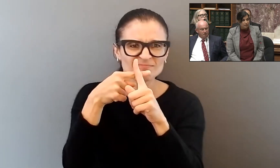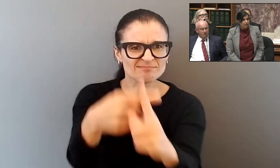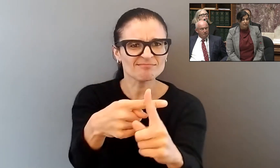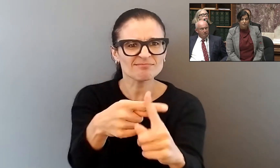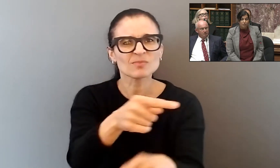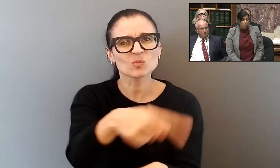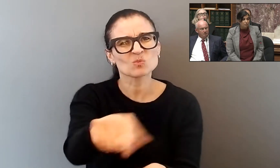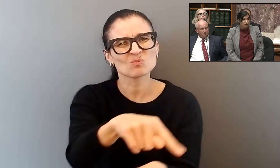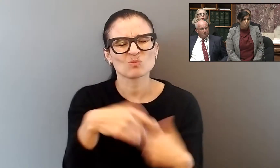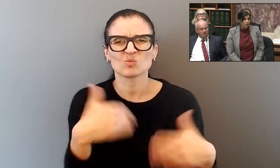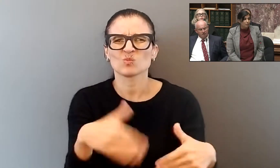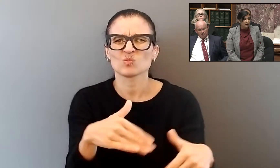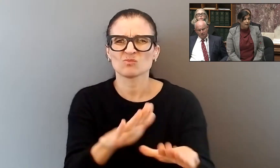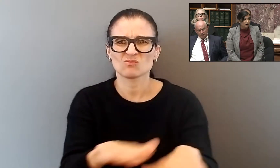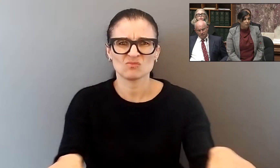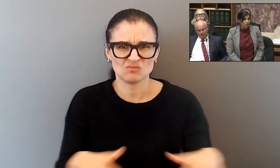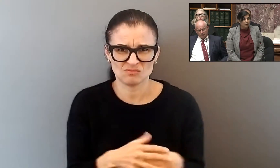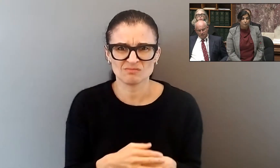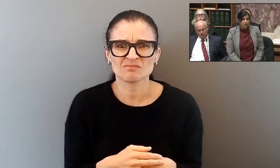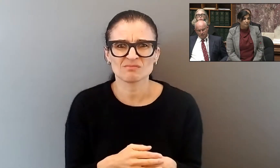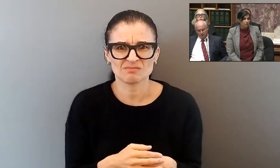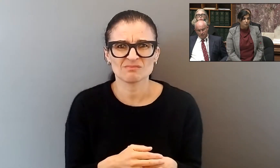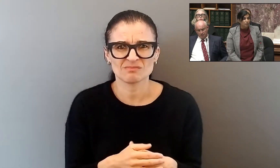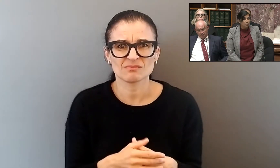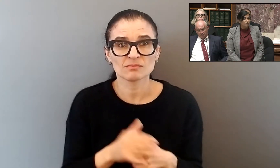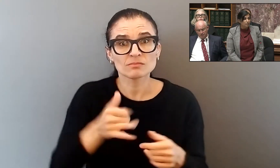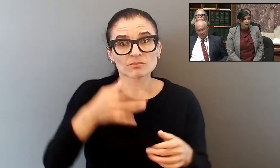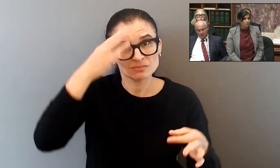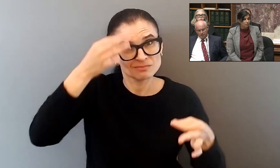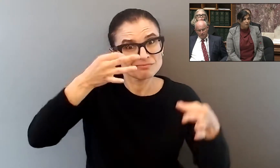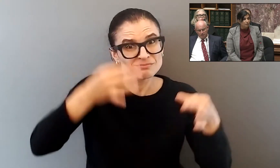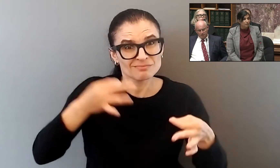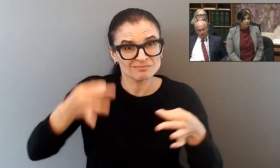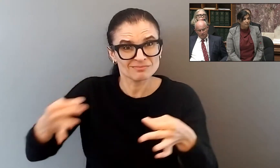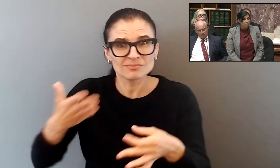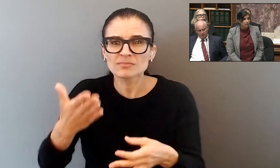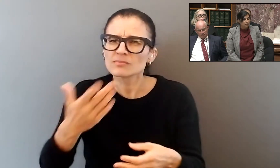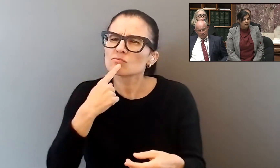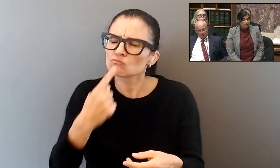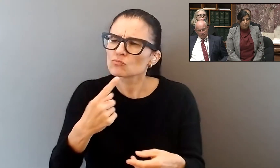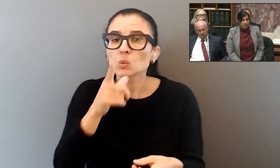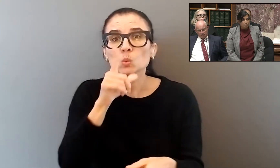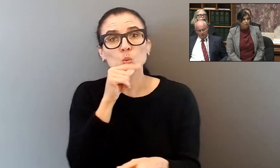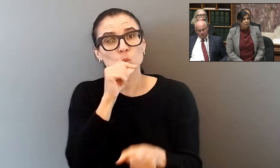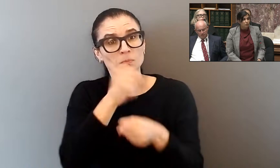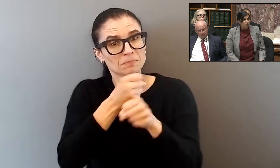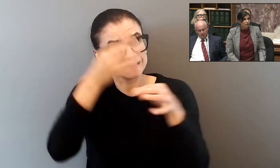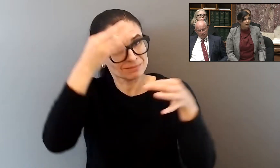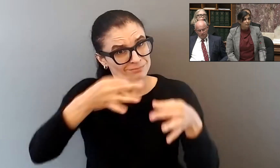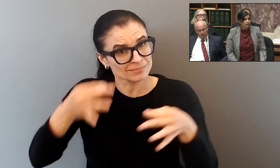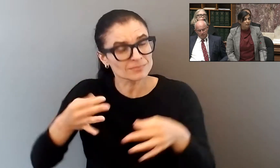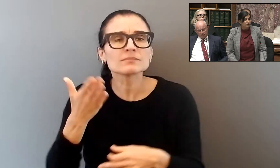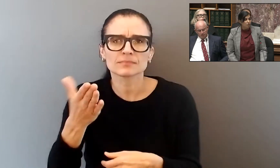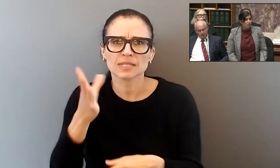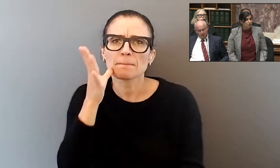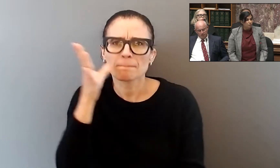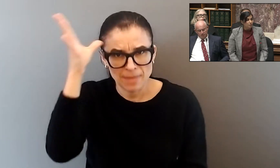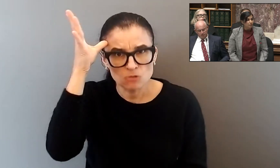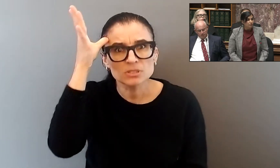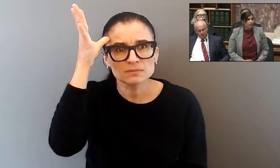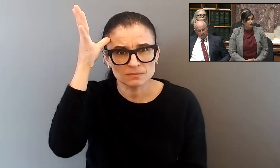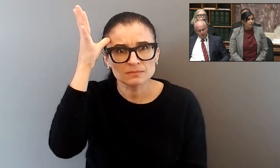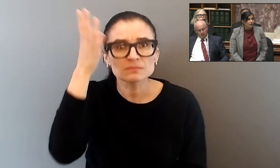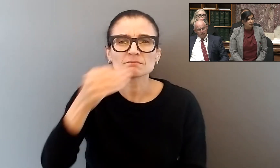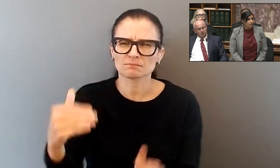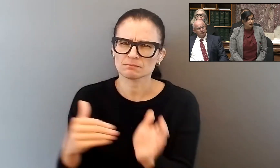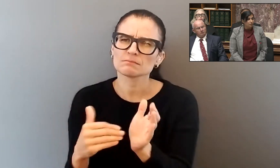I think I've spoken before about how we really disagree with this type of politics. And we're really sorry that to all those people